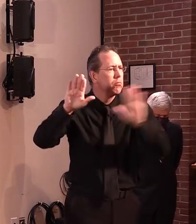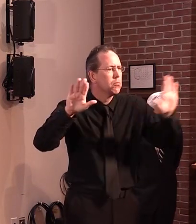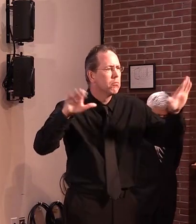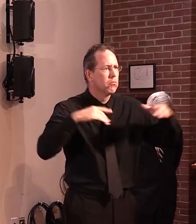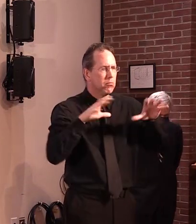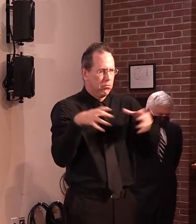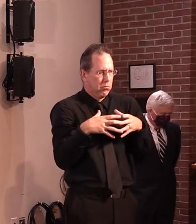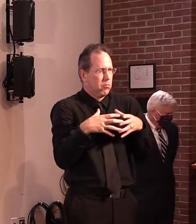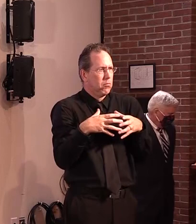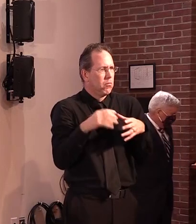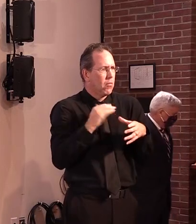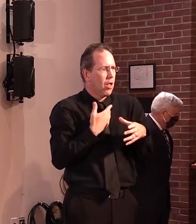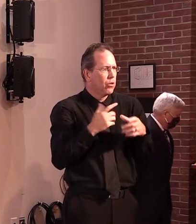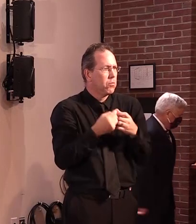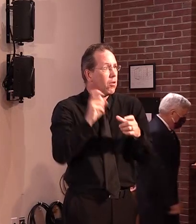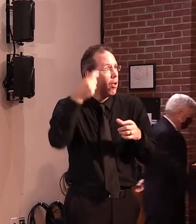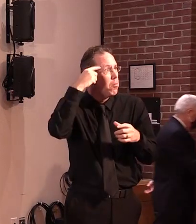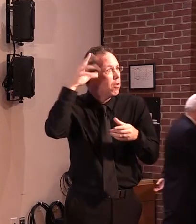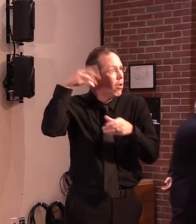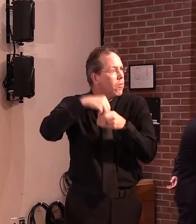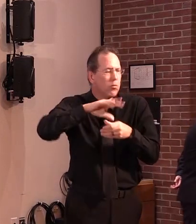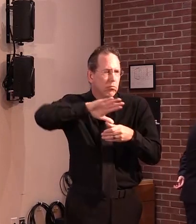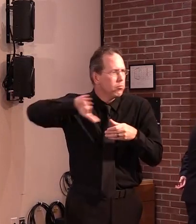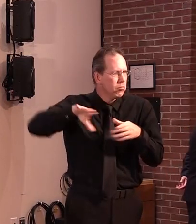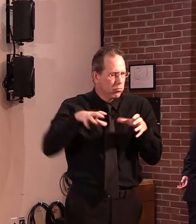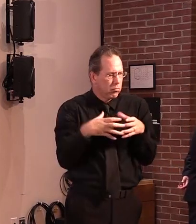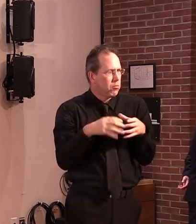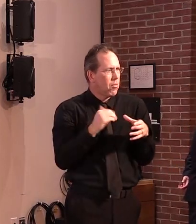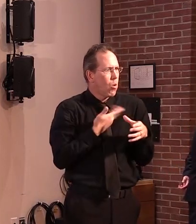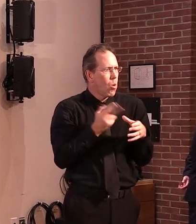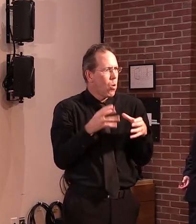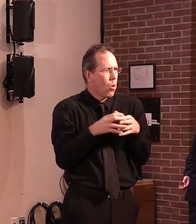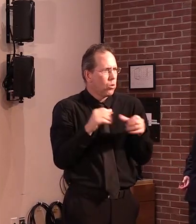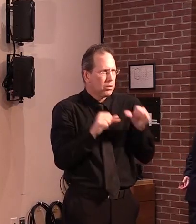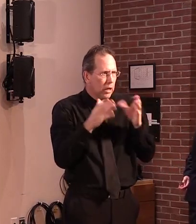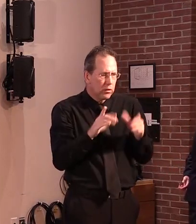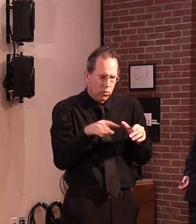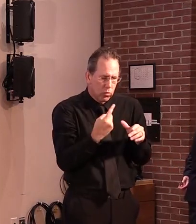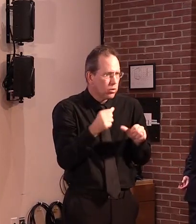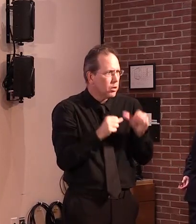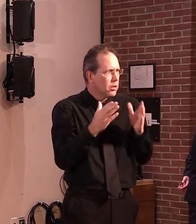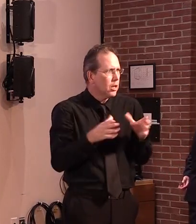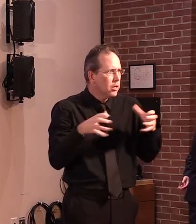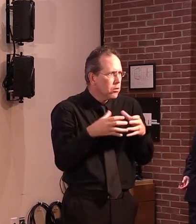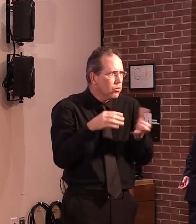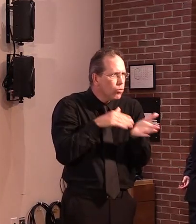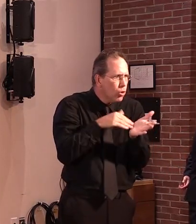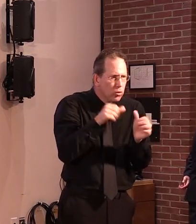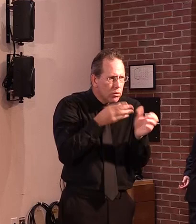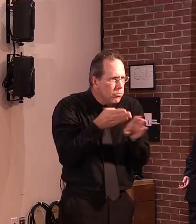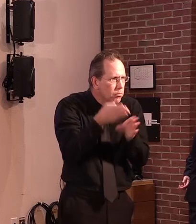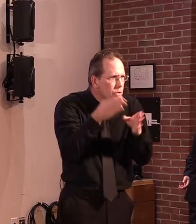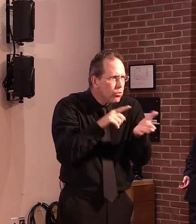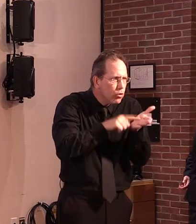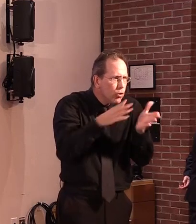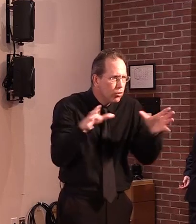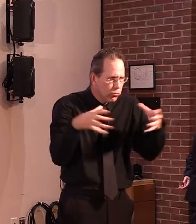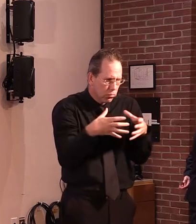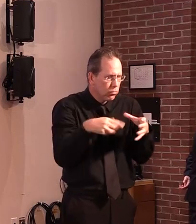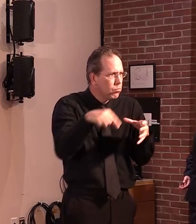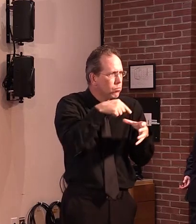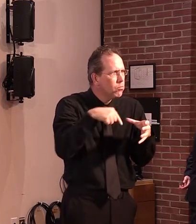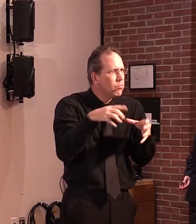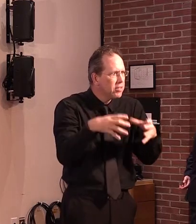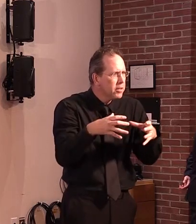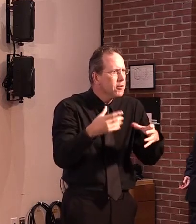scientists, statisticians, ethicists, and others. And what they do is they say there's four possibilities. You